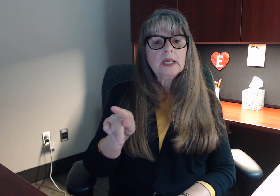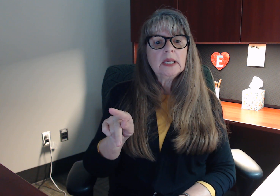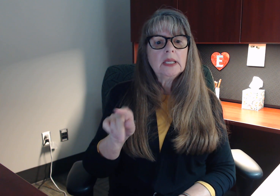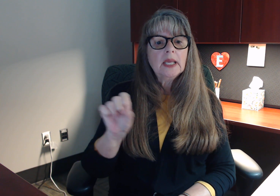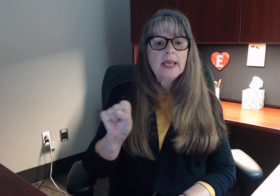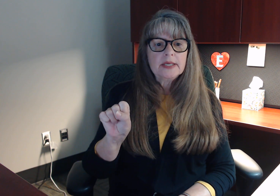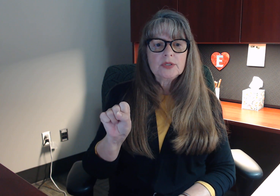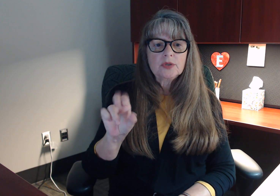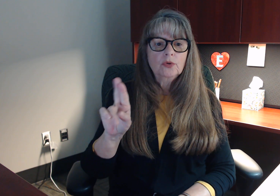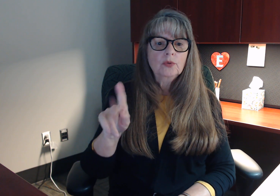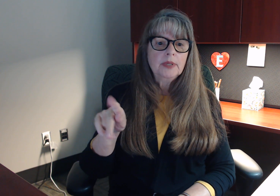UPS.